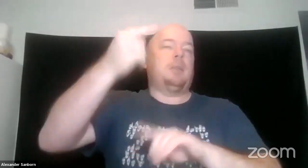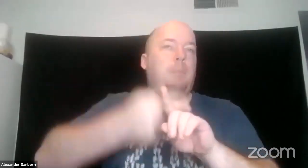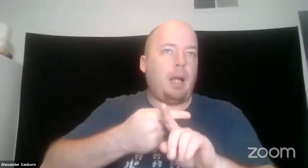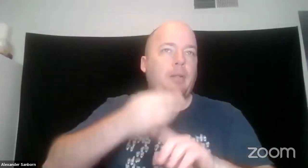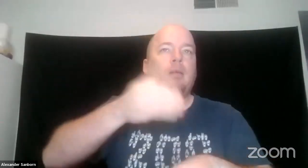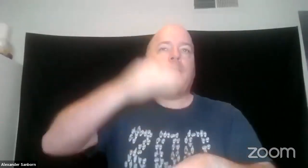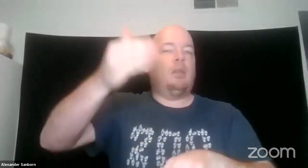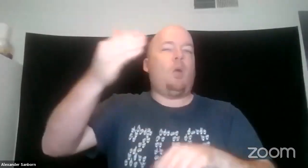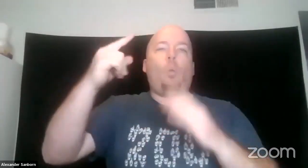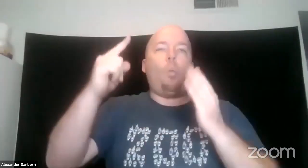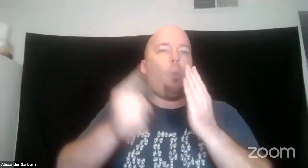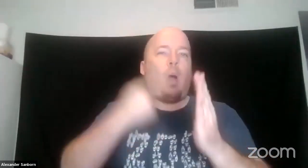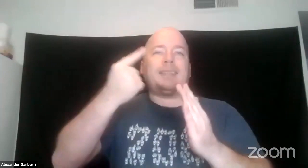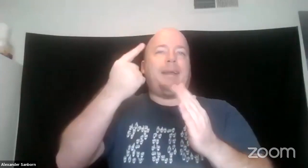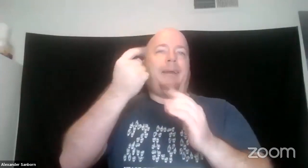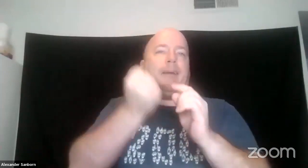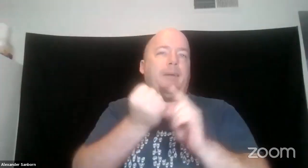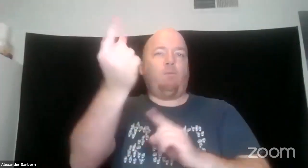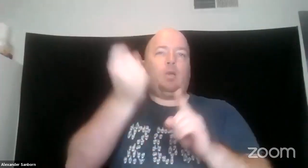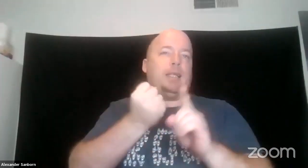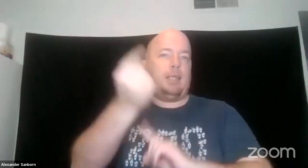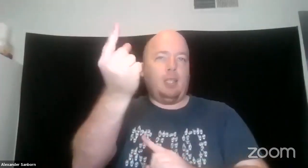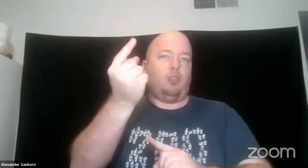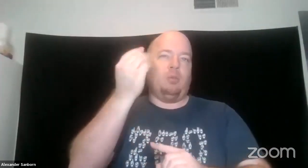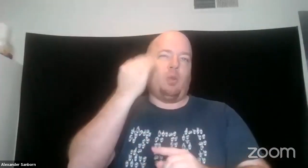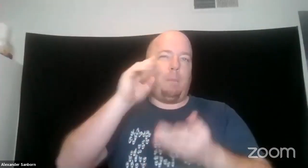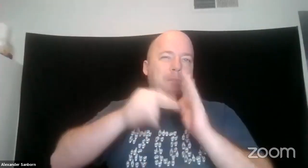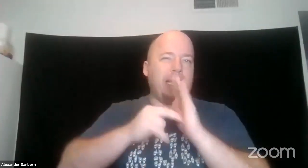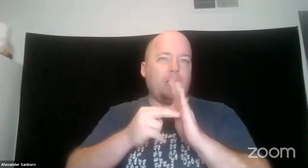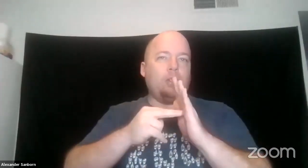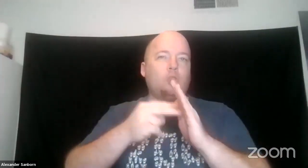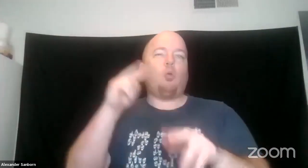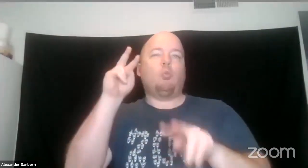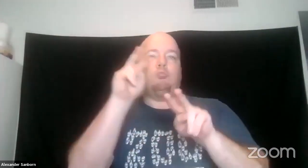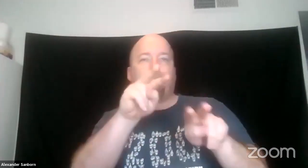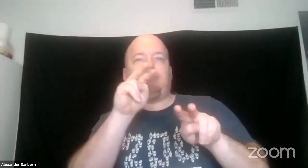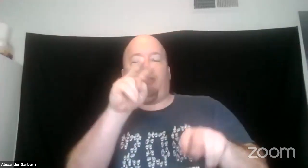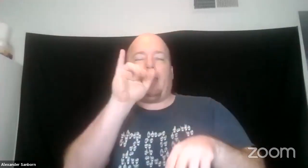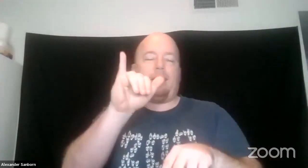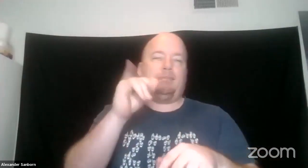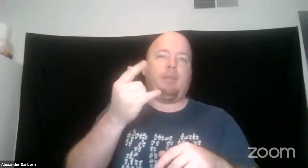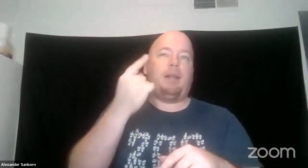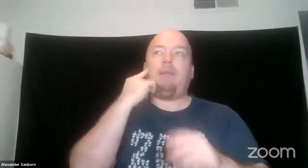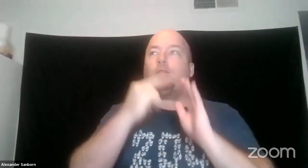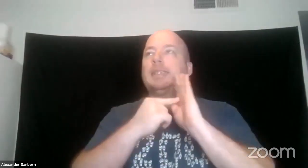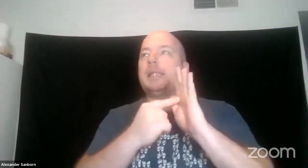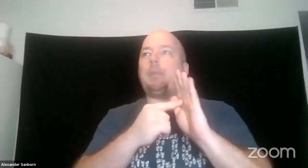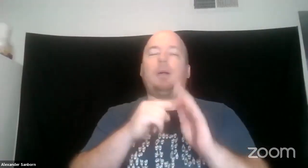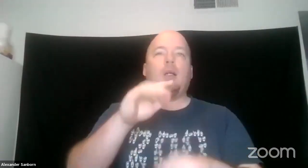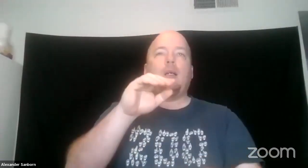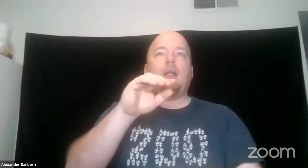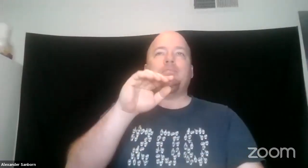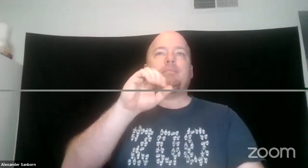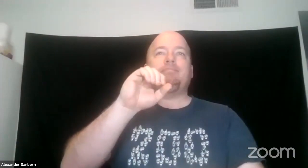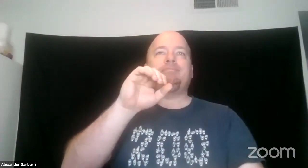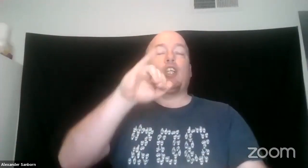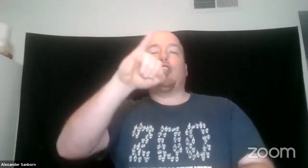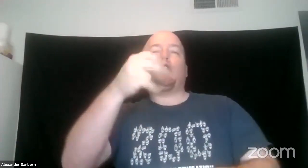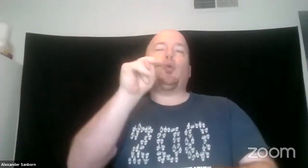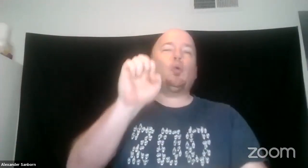see Kat's picture because it is her anniversary this month with DHHSC. So that is the only way that